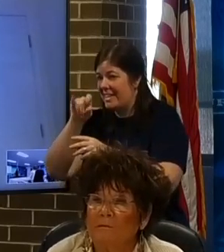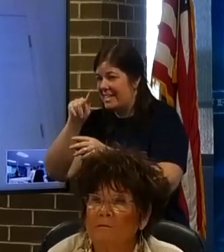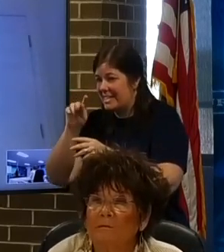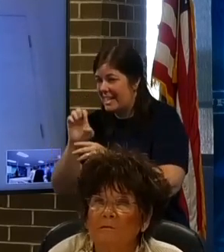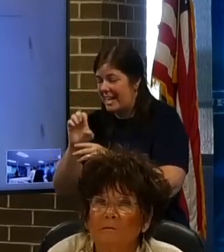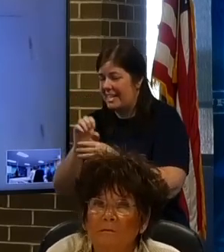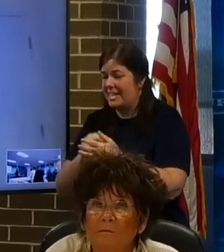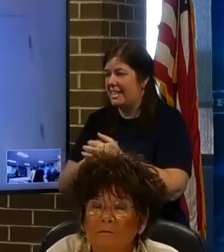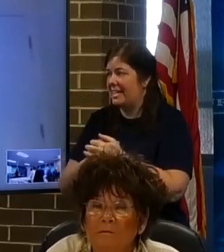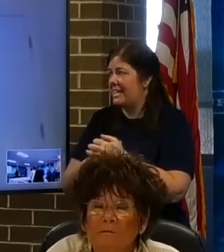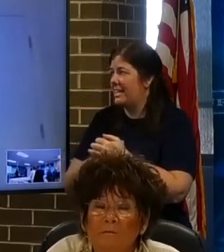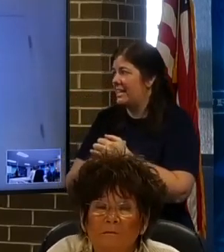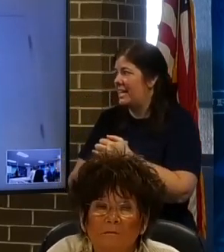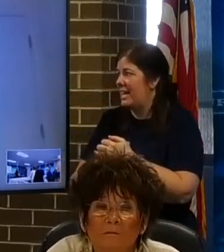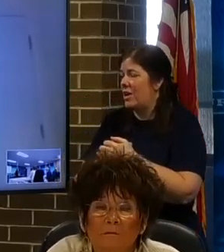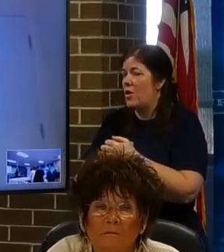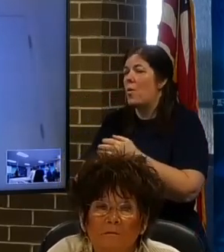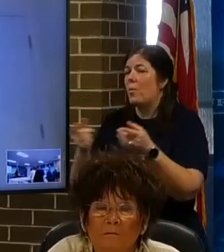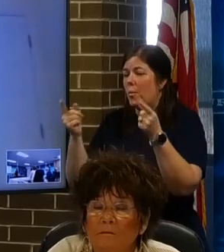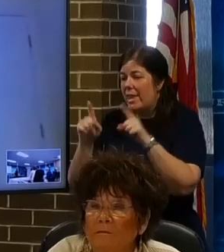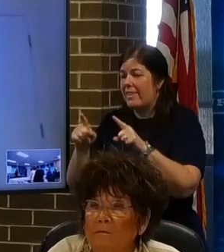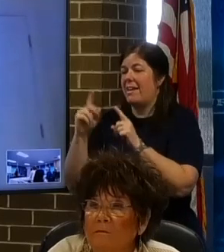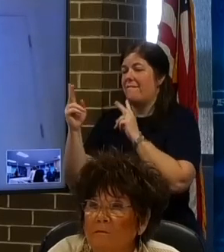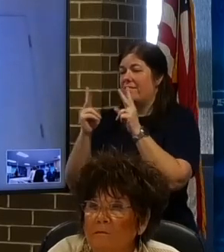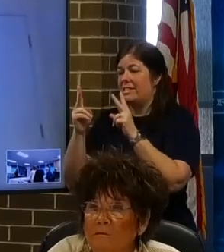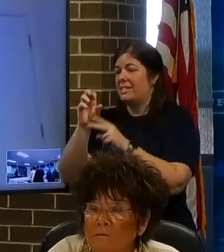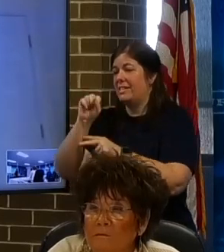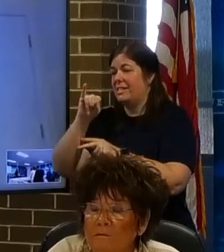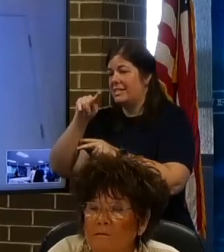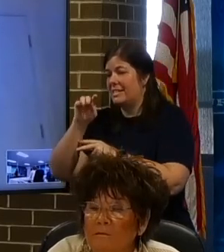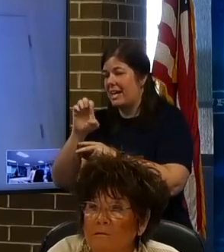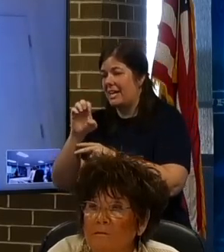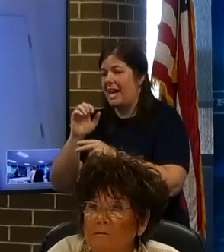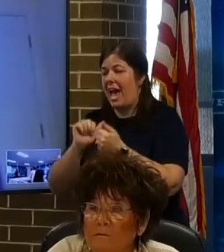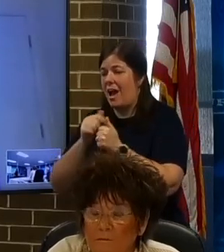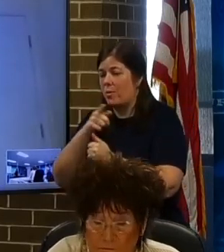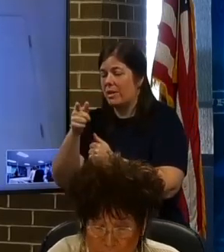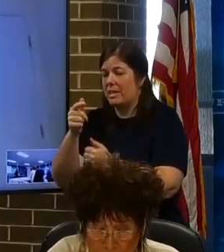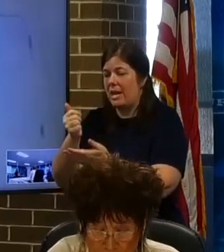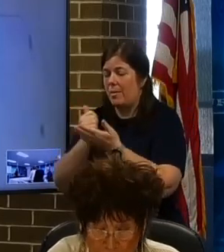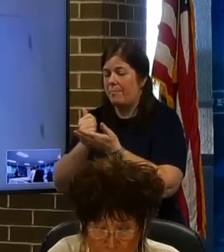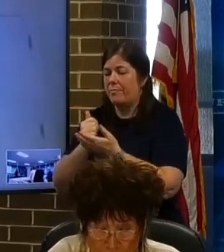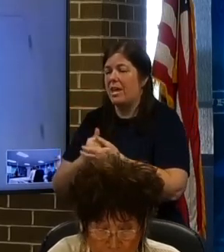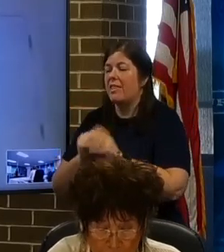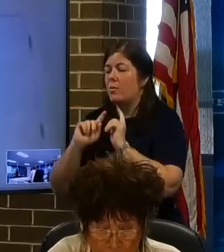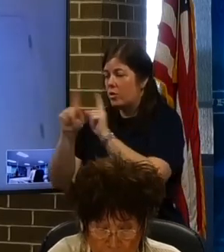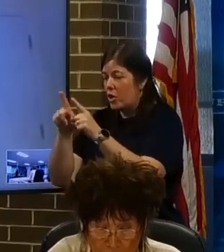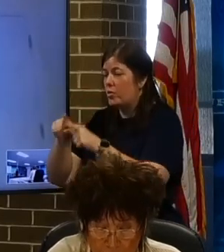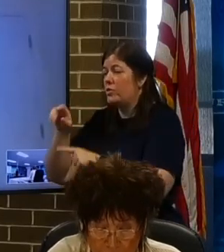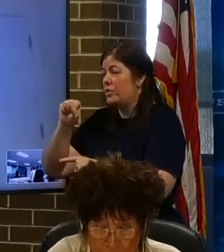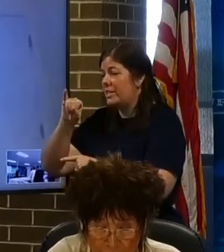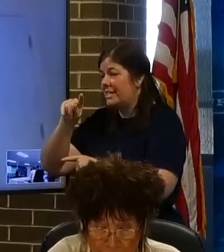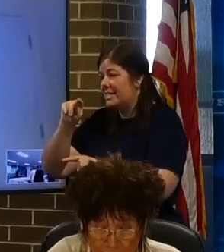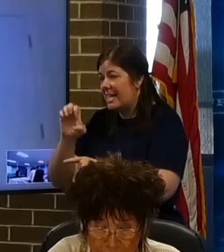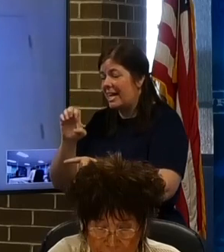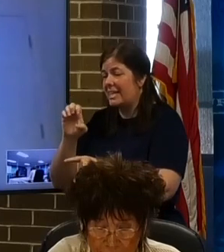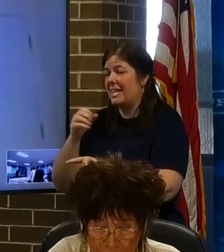How will it help them visit the site? When they visit the site, yes, sir. Yeah, they will go to the site and they will click on our link